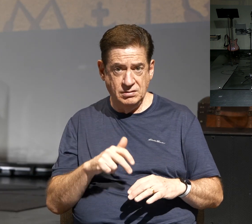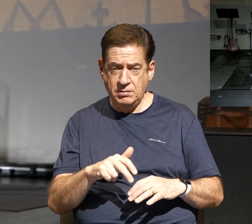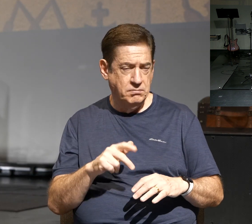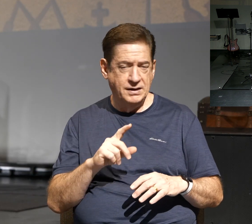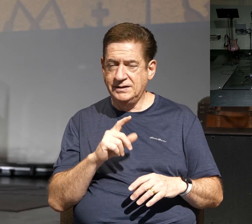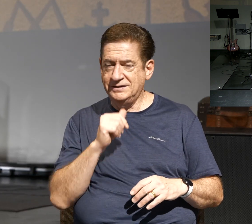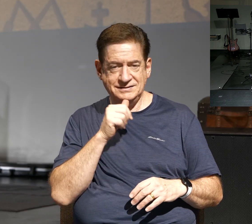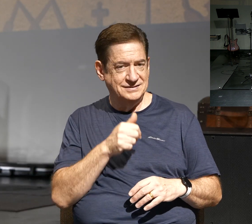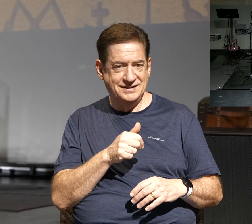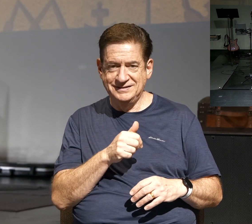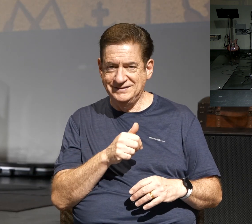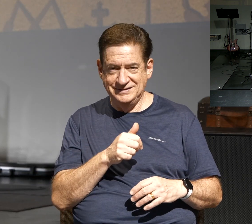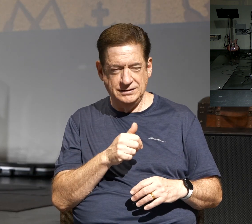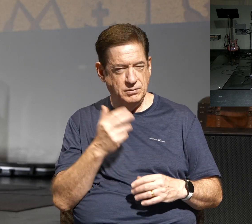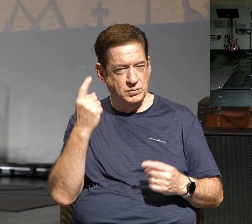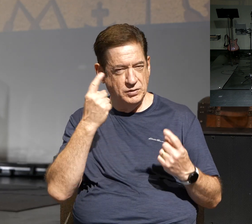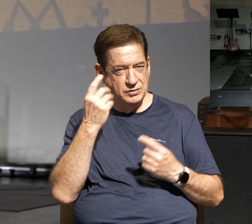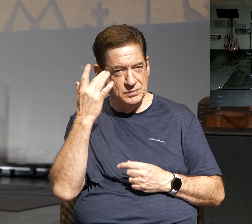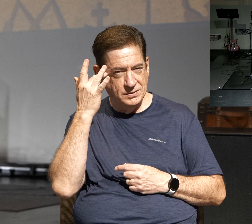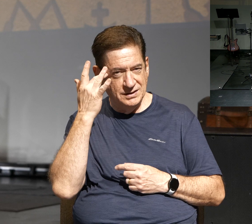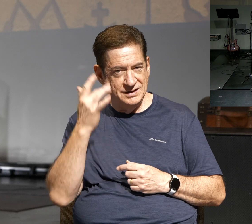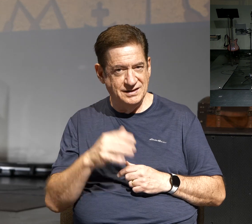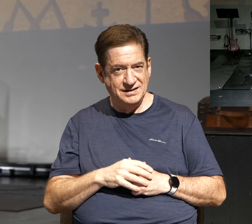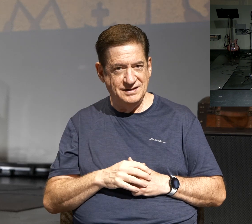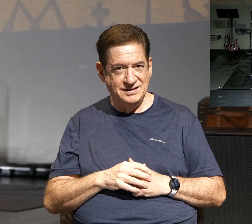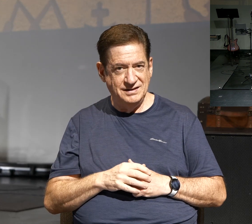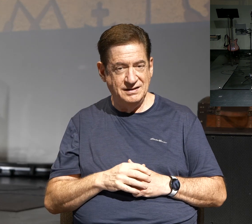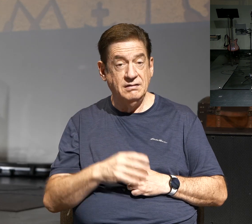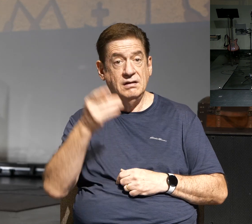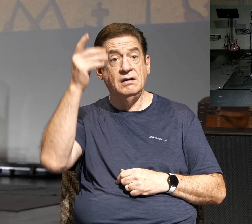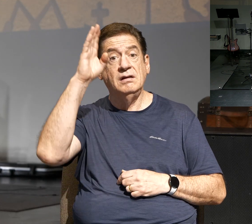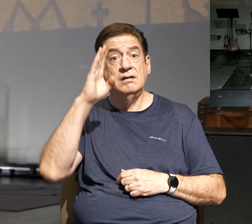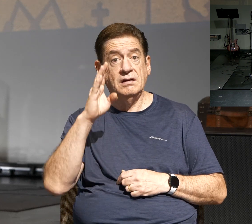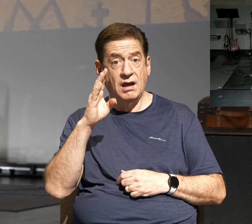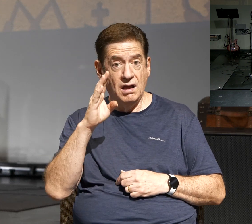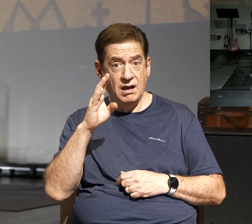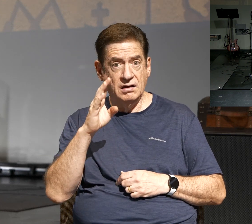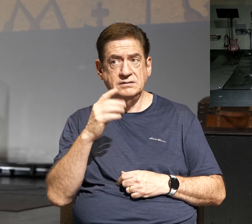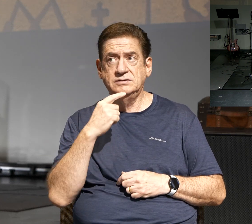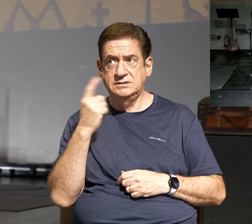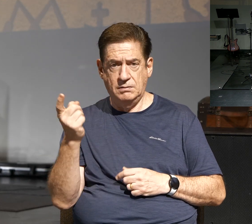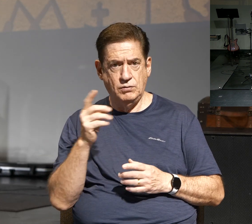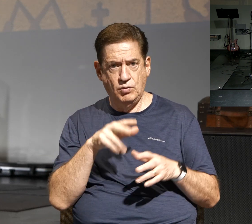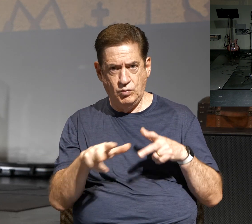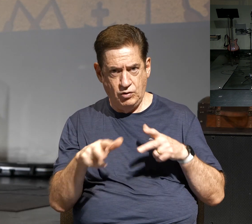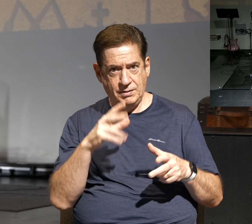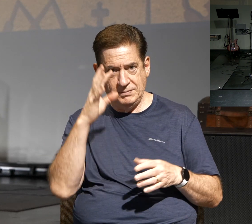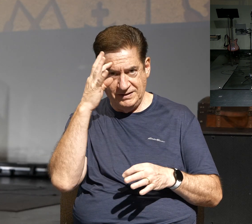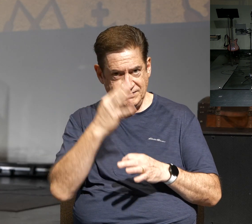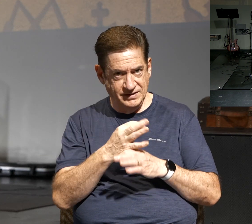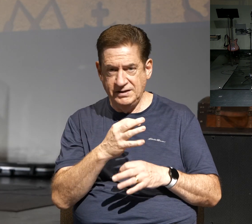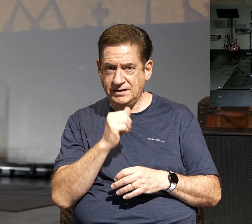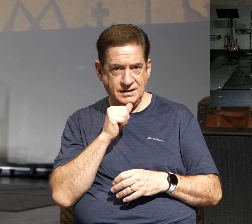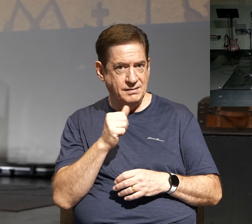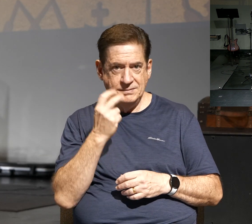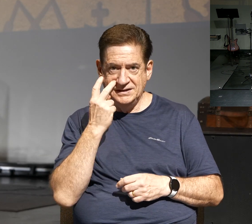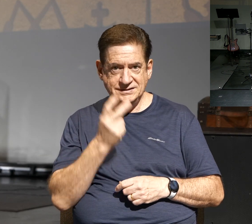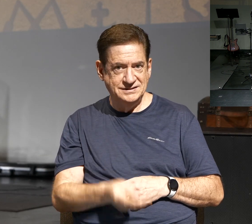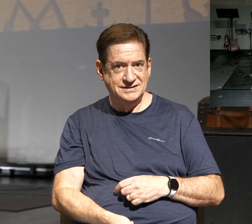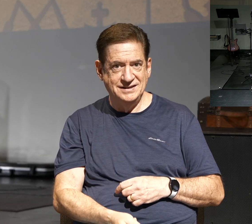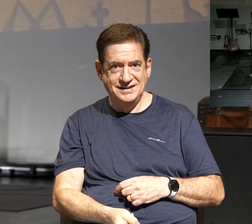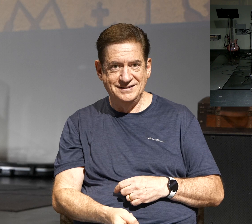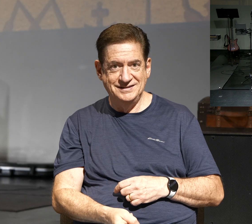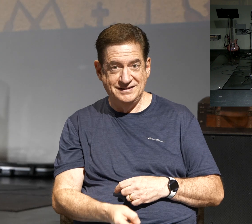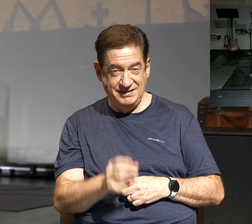he doesn't. I wonder why. God is wanting them to walk by faith and not by sight. That's